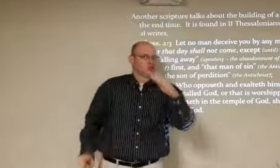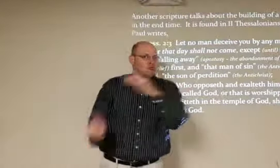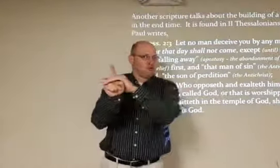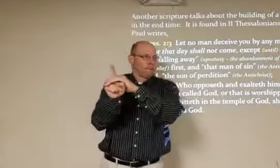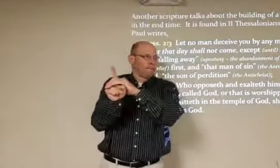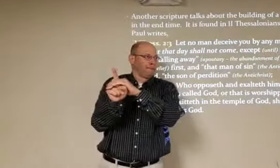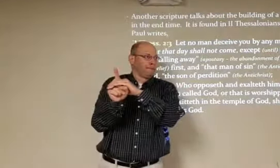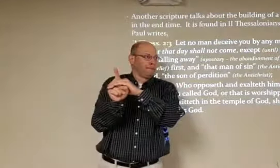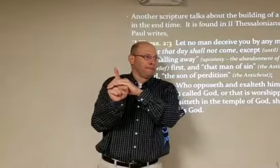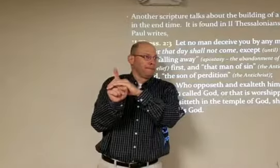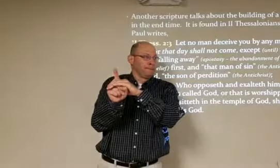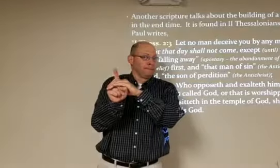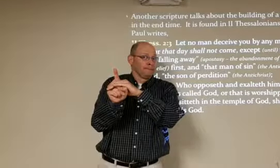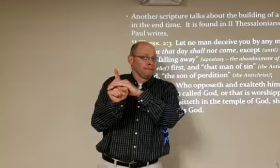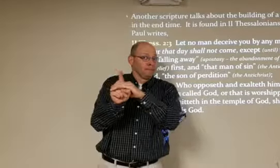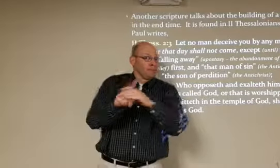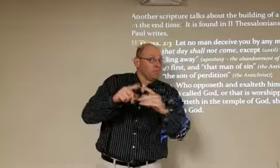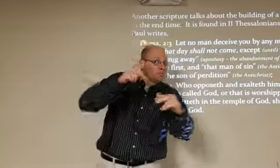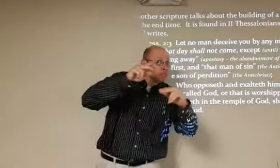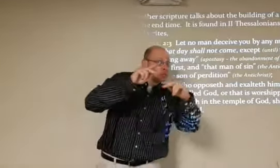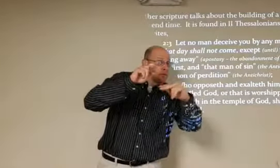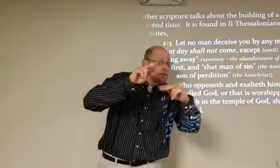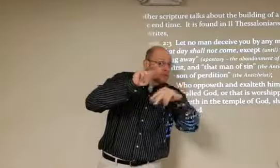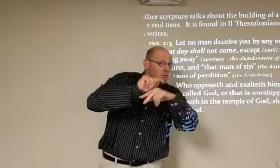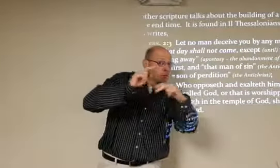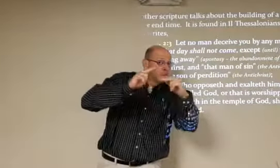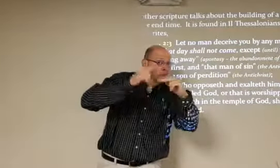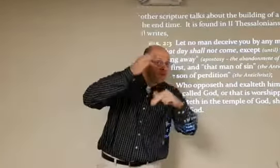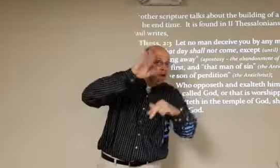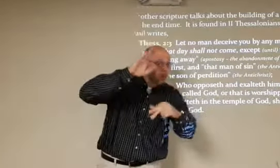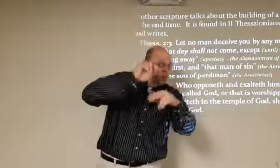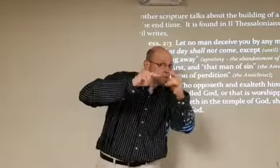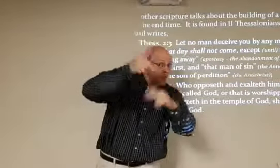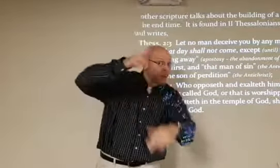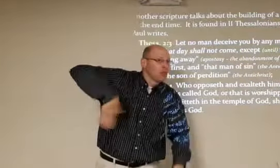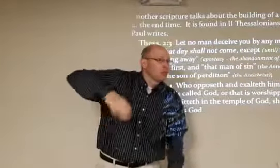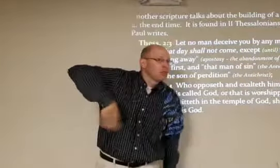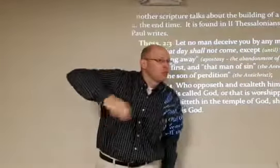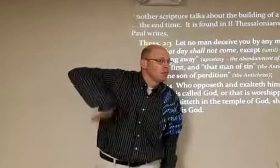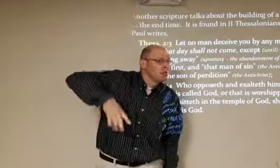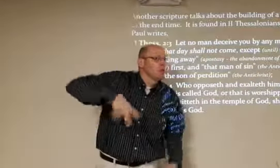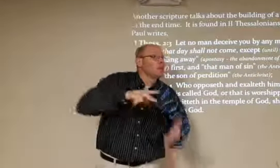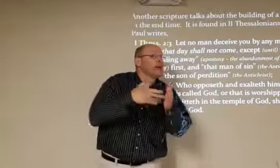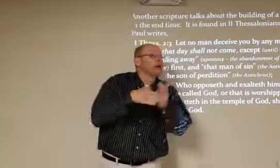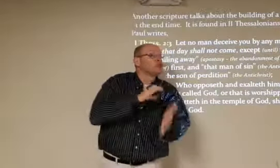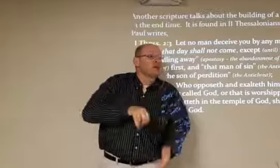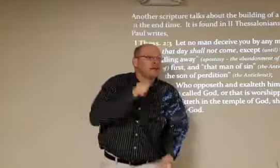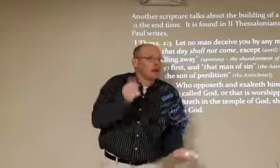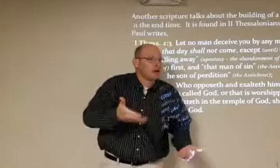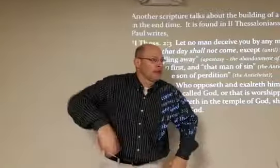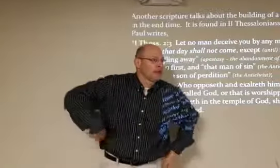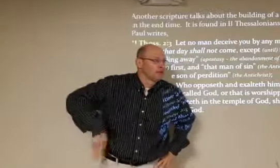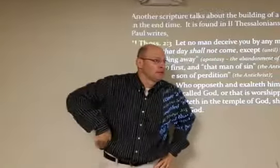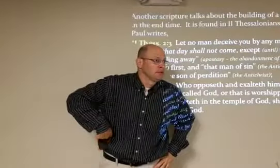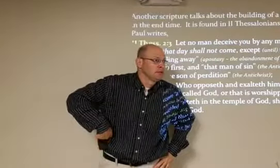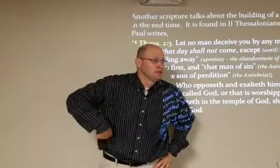It's the temple have been built yet? No. So the Antichrist